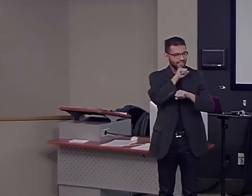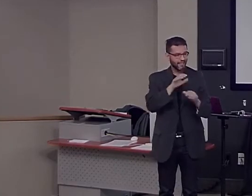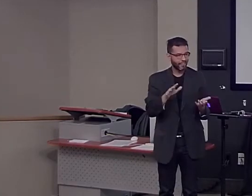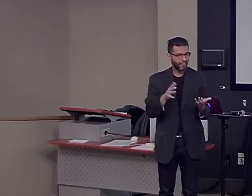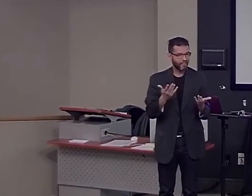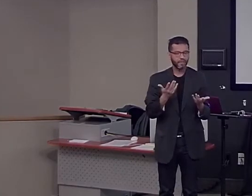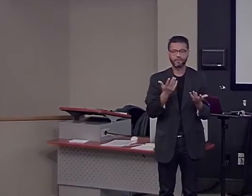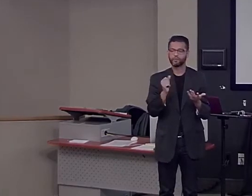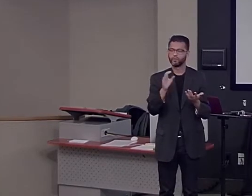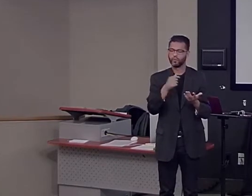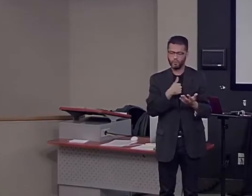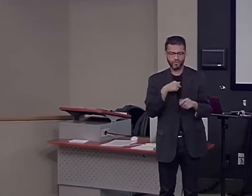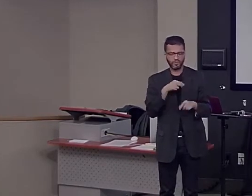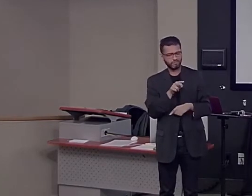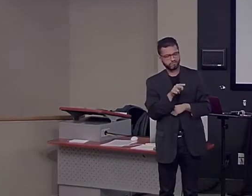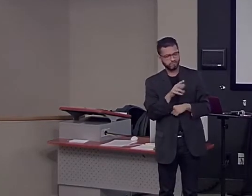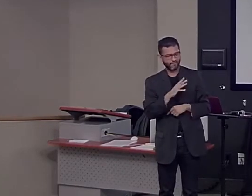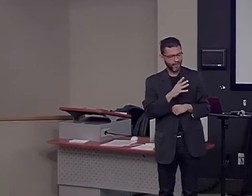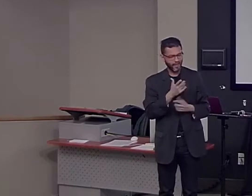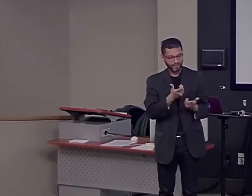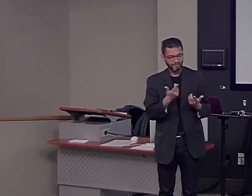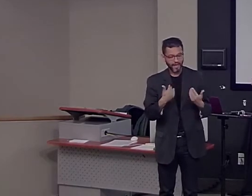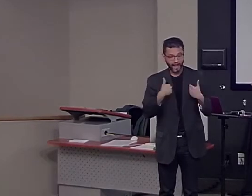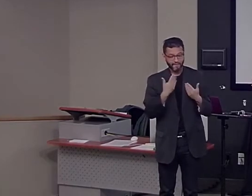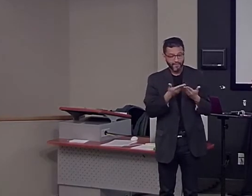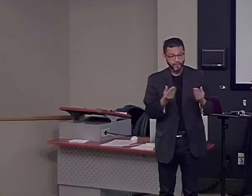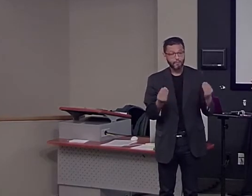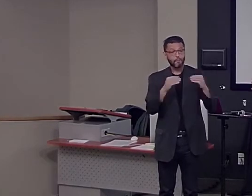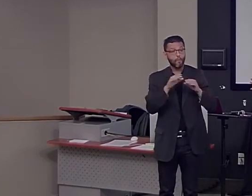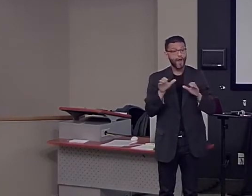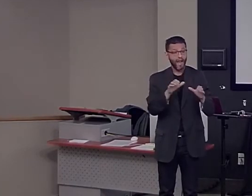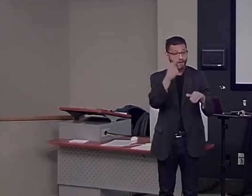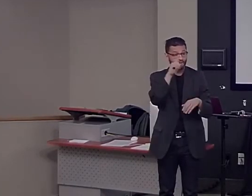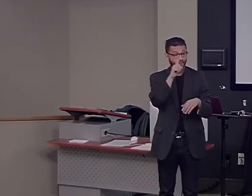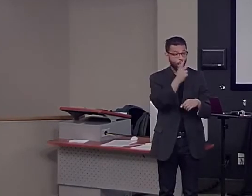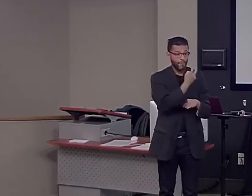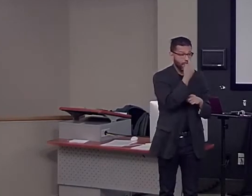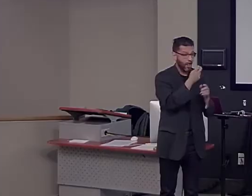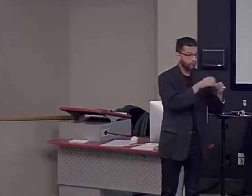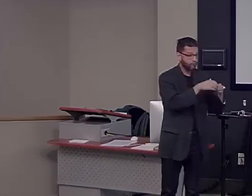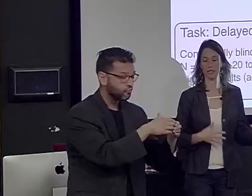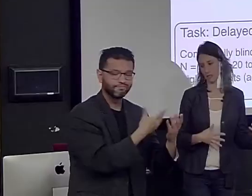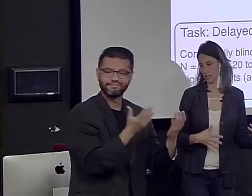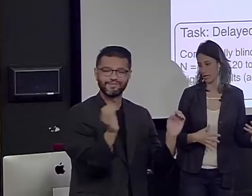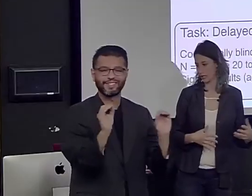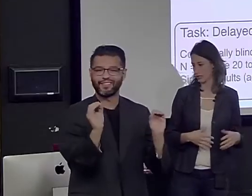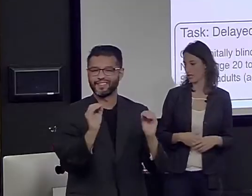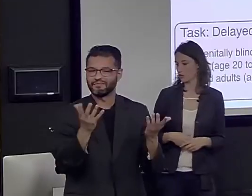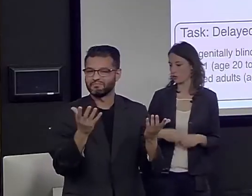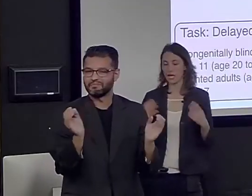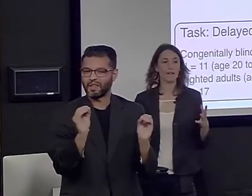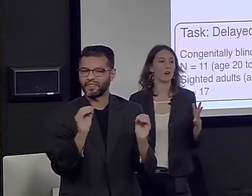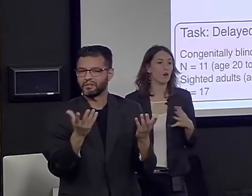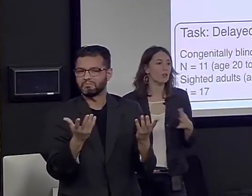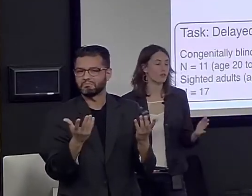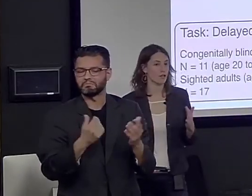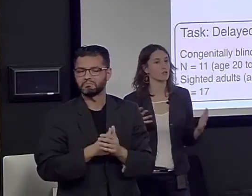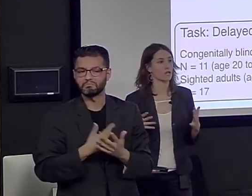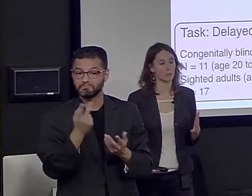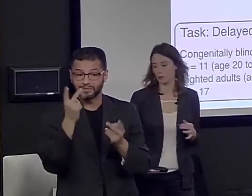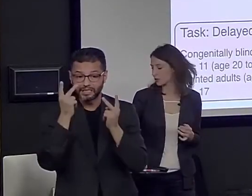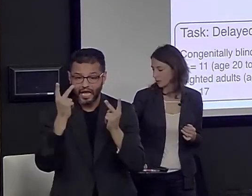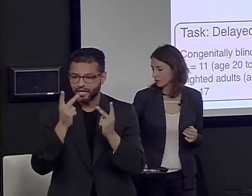anything more active for a sighted group than for a blind group, we don't find anything. There's nothing more active in the sighted. So they have all